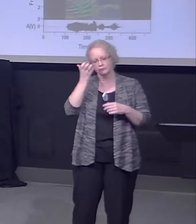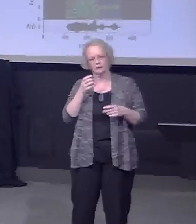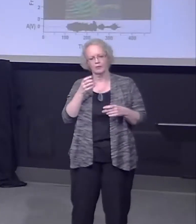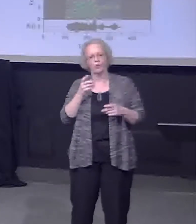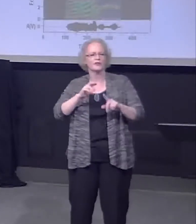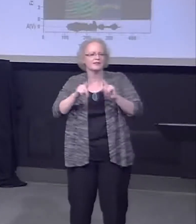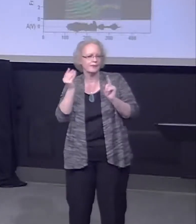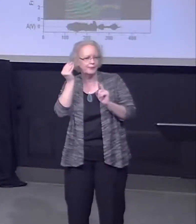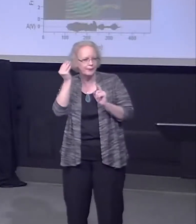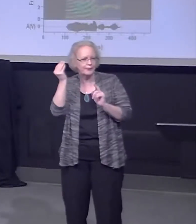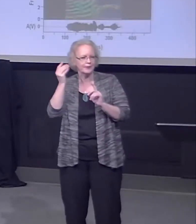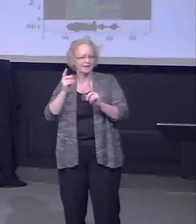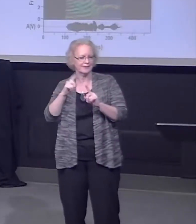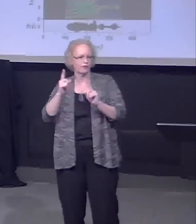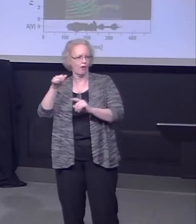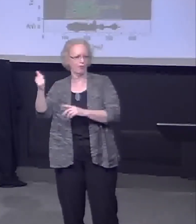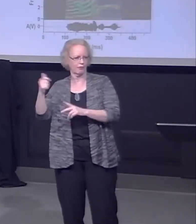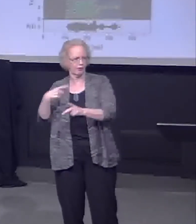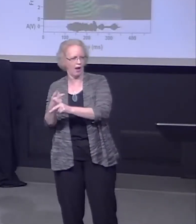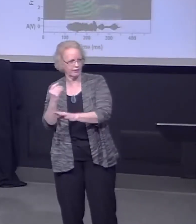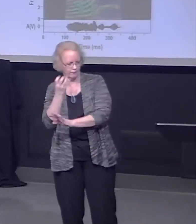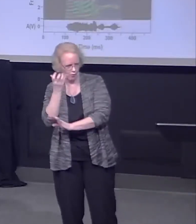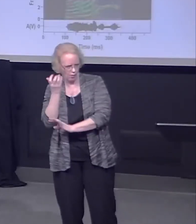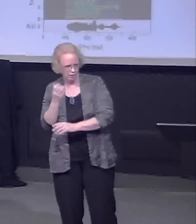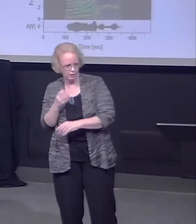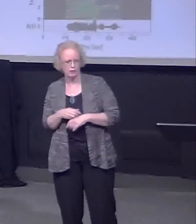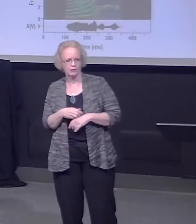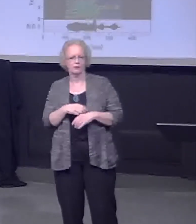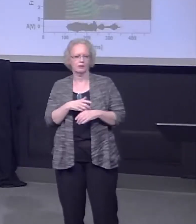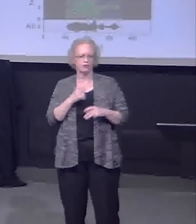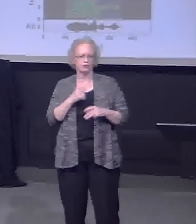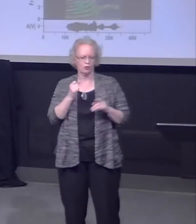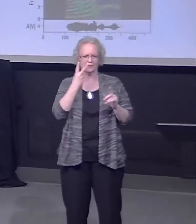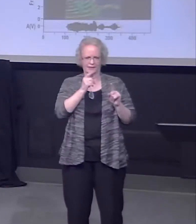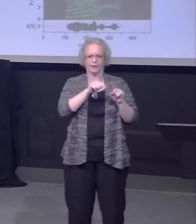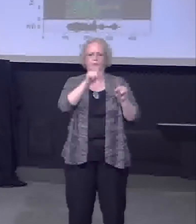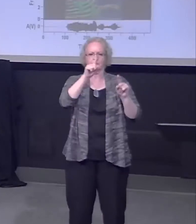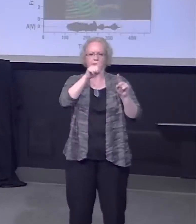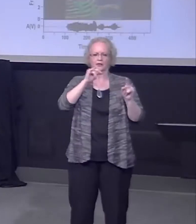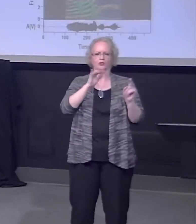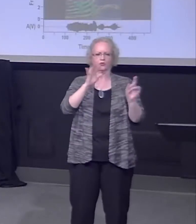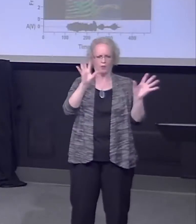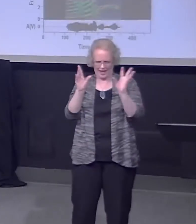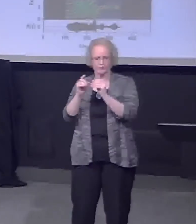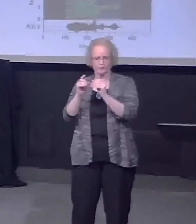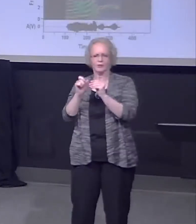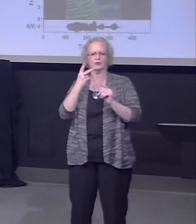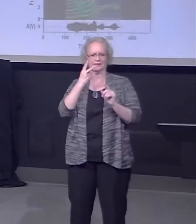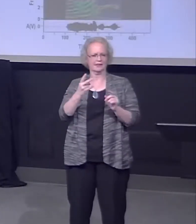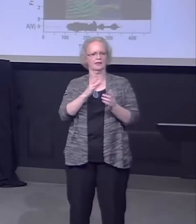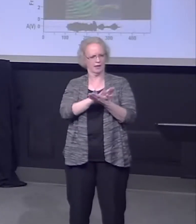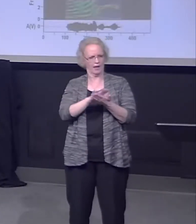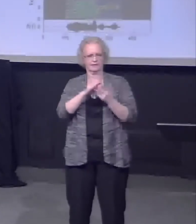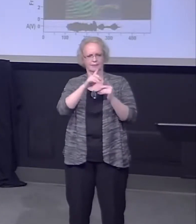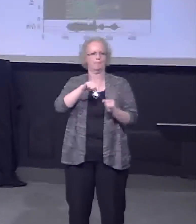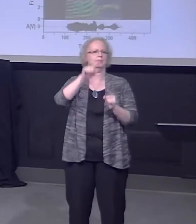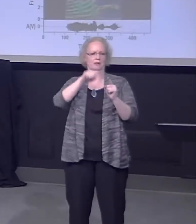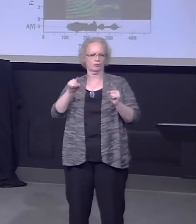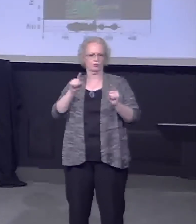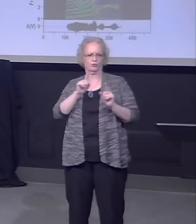This is the post-stimulus time histogram, where you just add up these spikes over time, and you get this very nice peak, a response, as we say, to